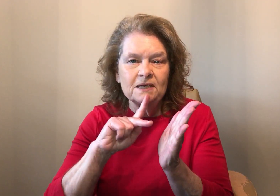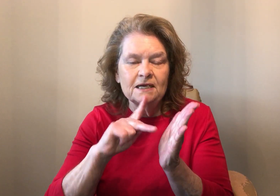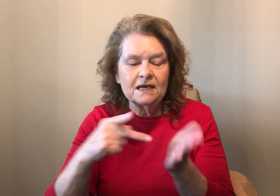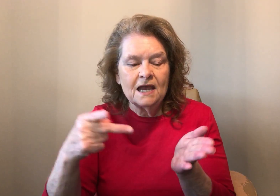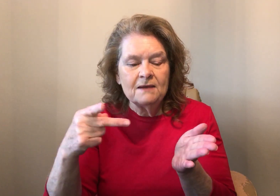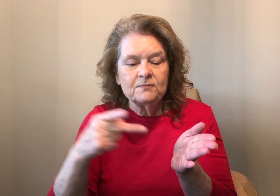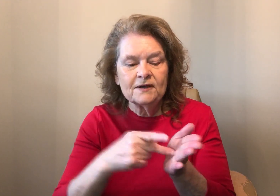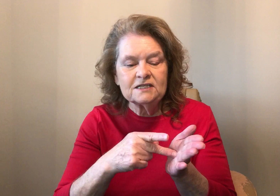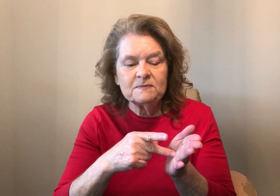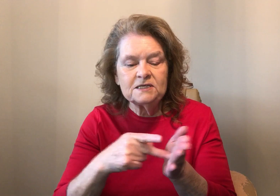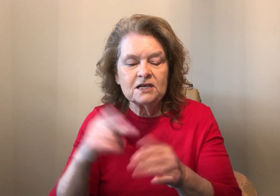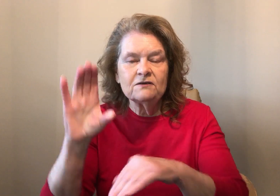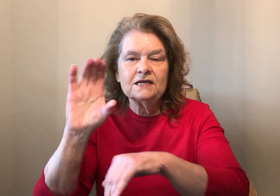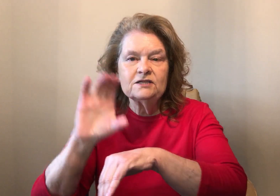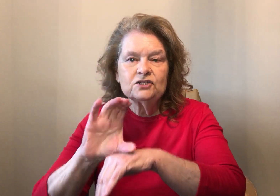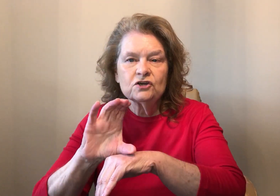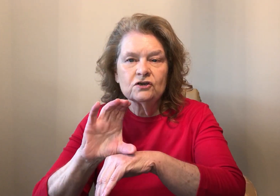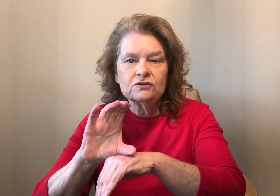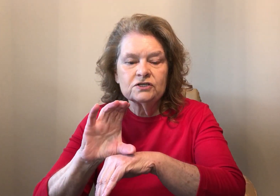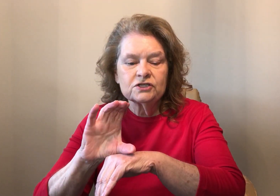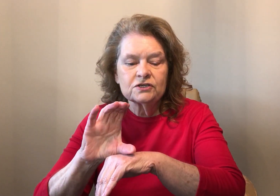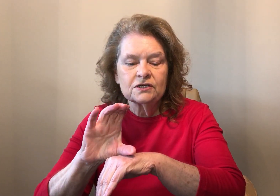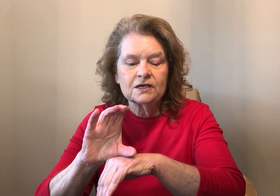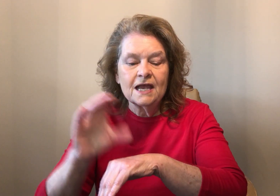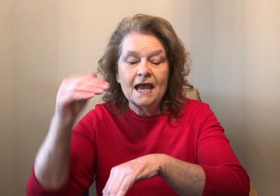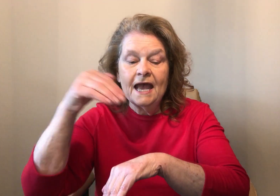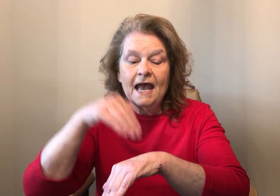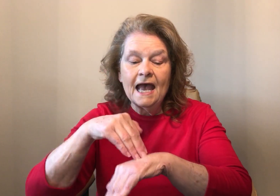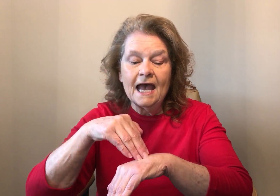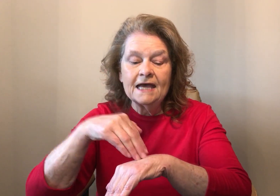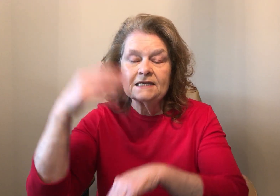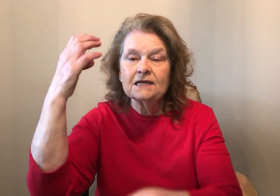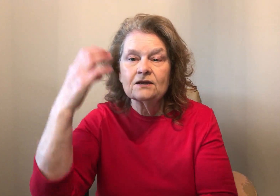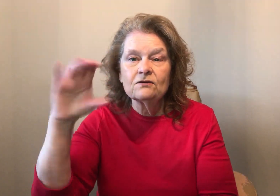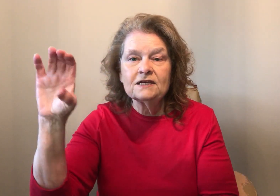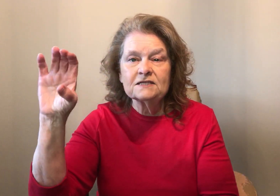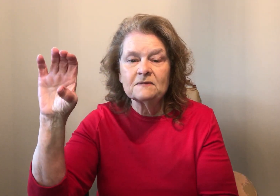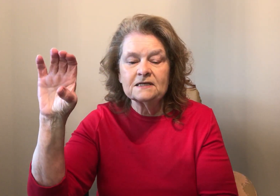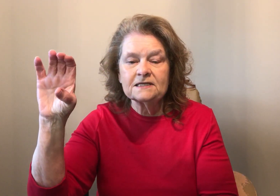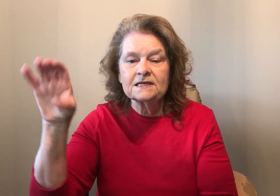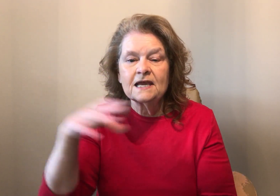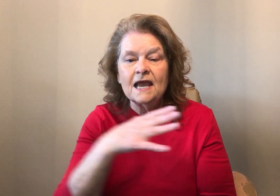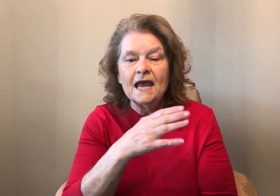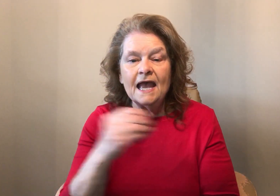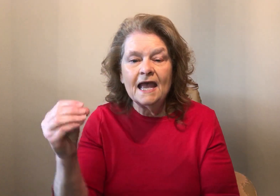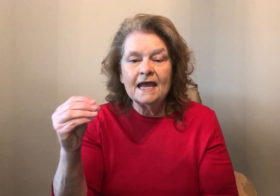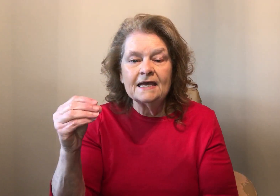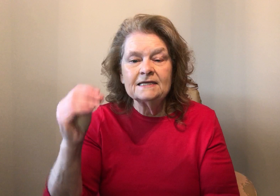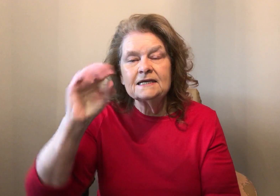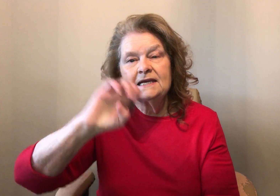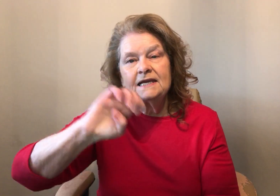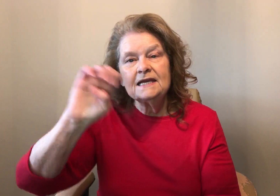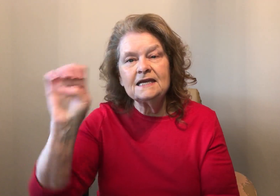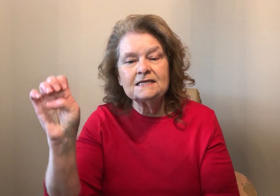P, Presbyterian church at Christmas and